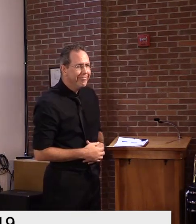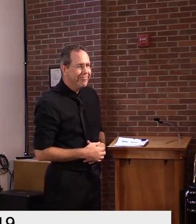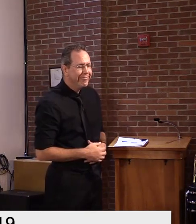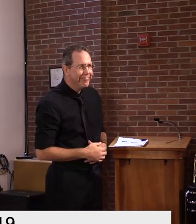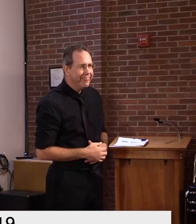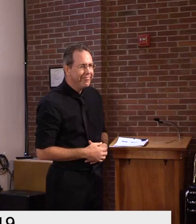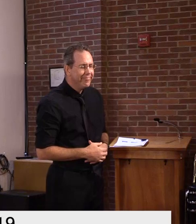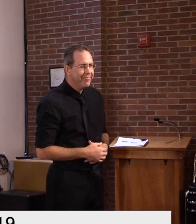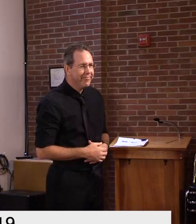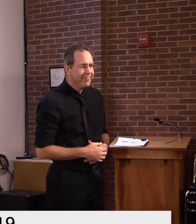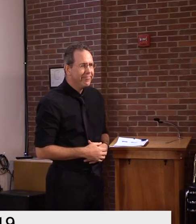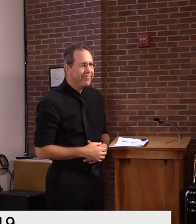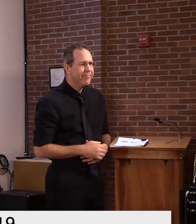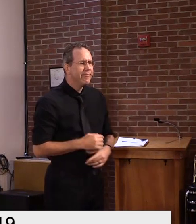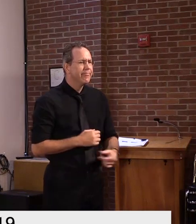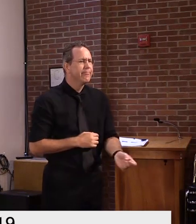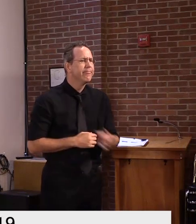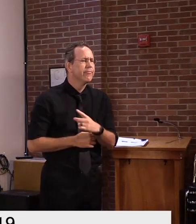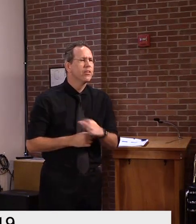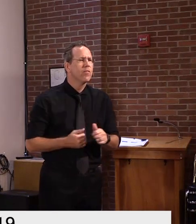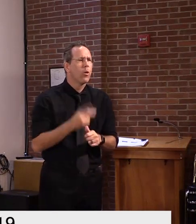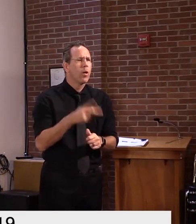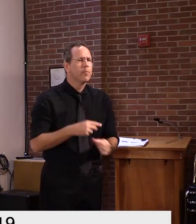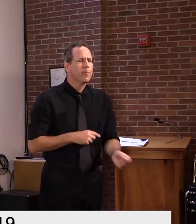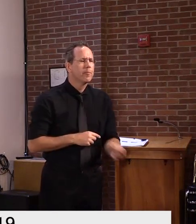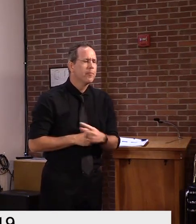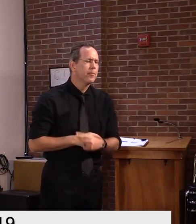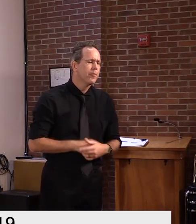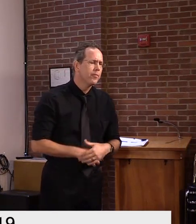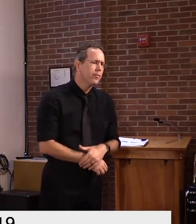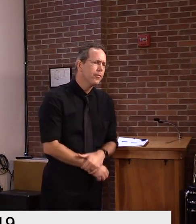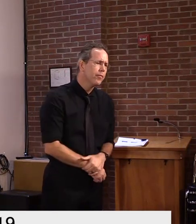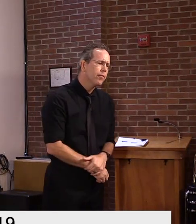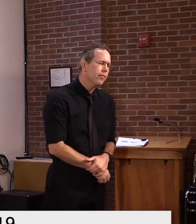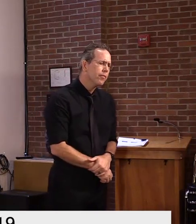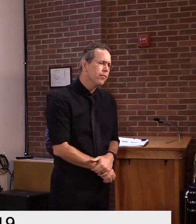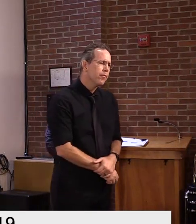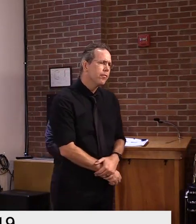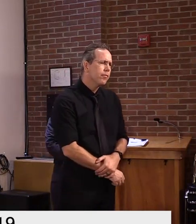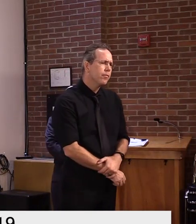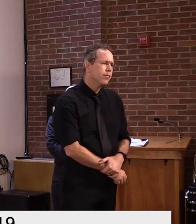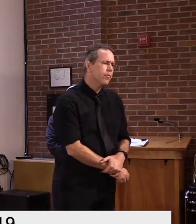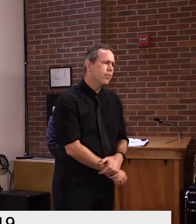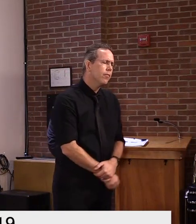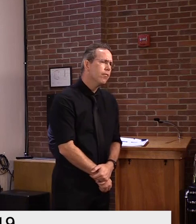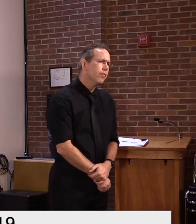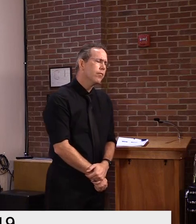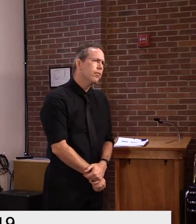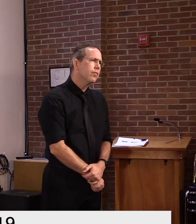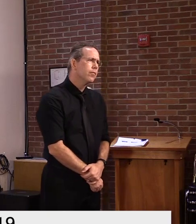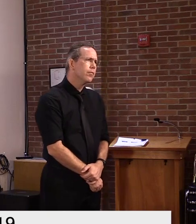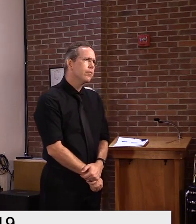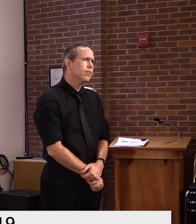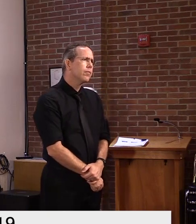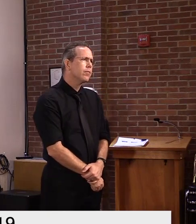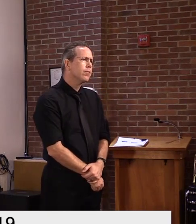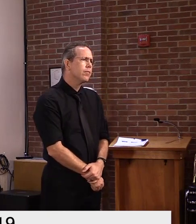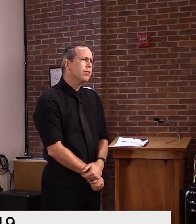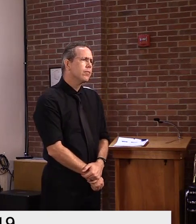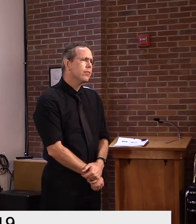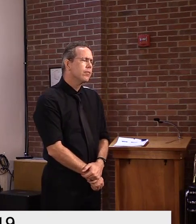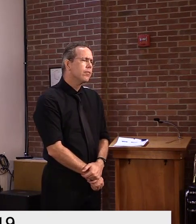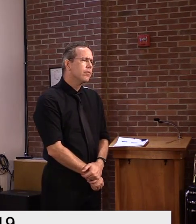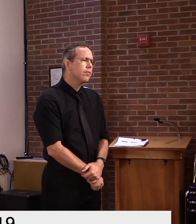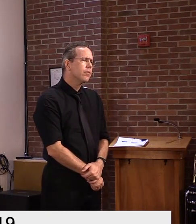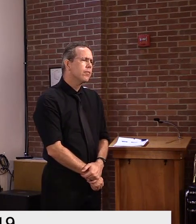And as a follow-up to that, as you said in the past, out-of-state visitors in Vermont that